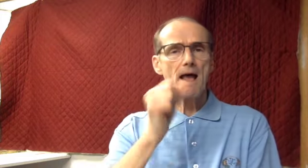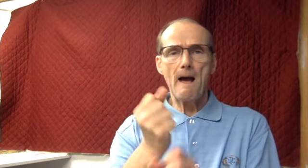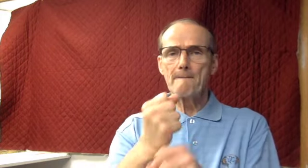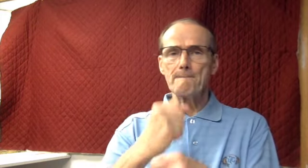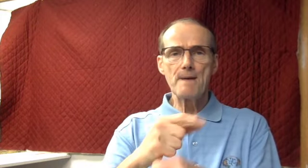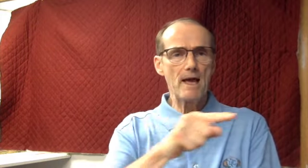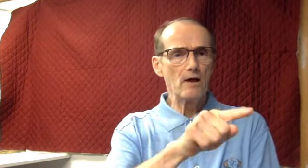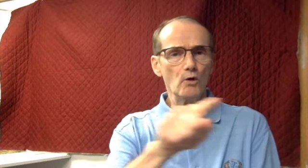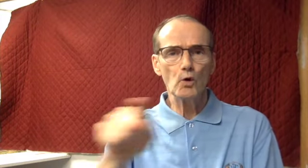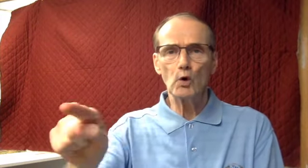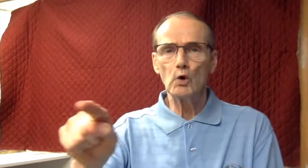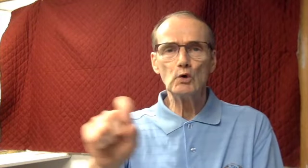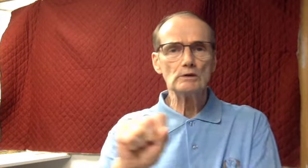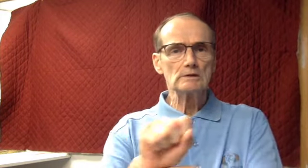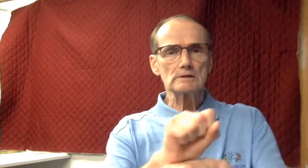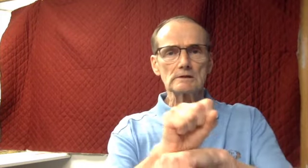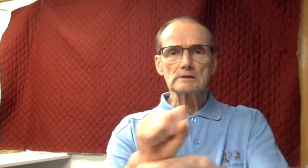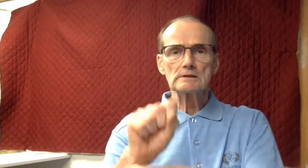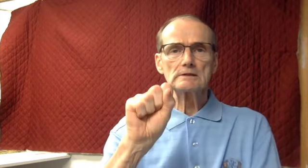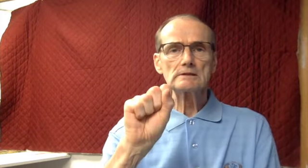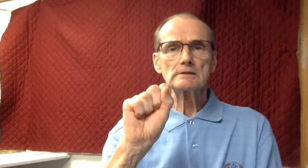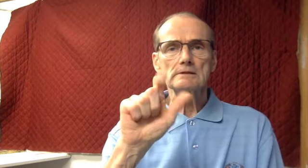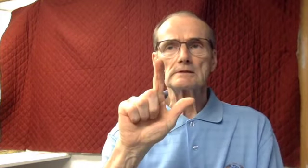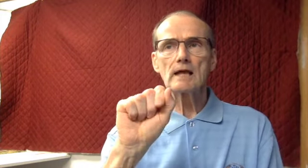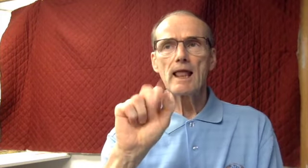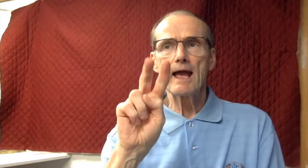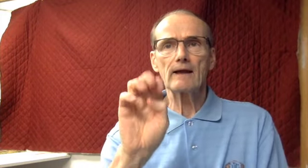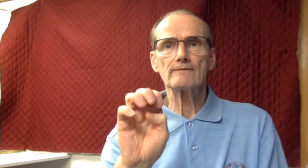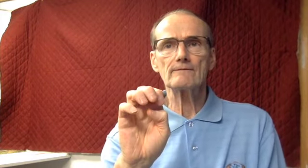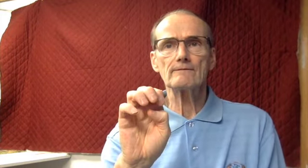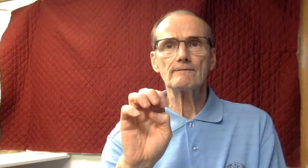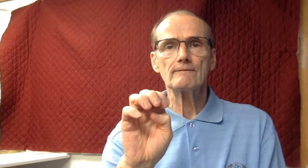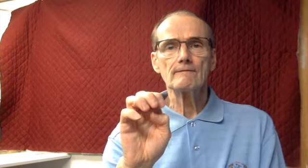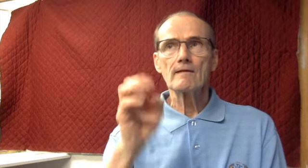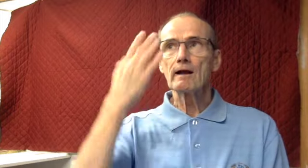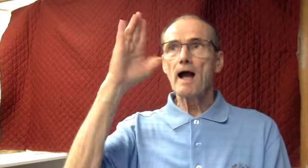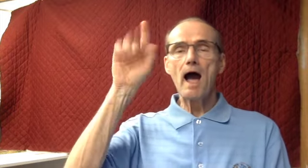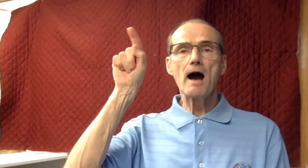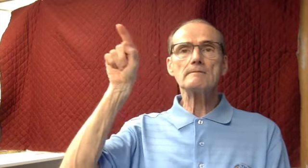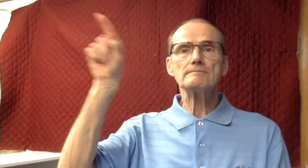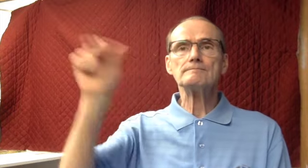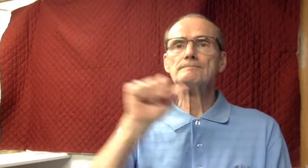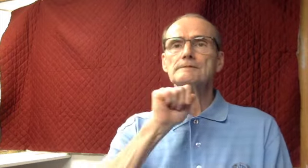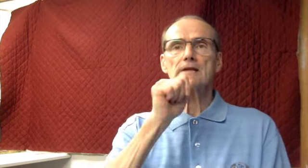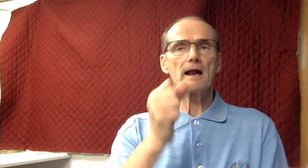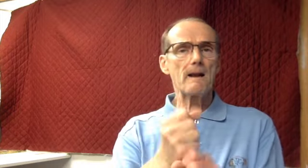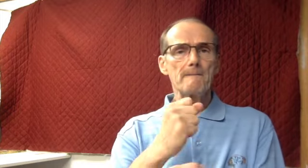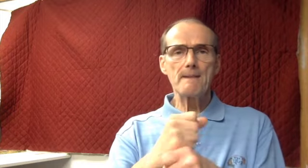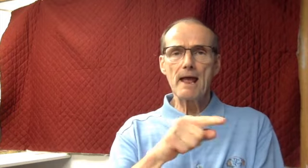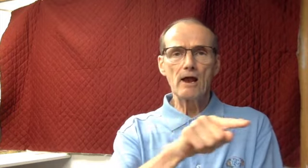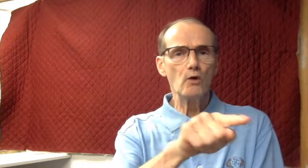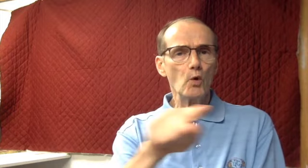For you did not receive a spirit of slavery to fall back into fear,